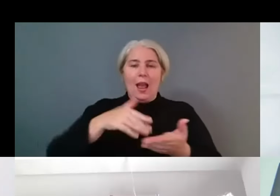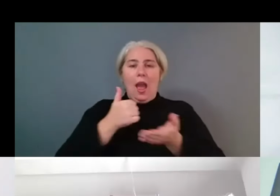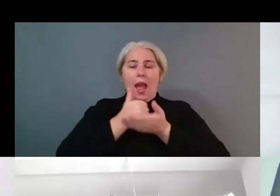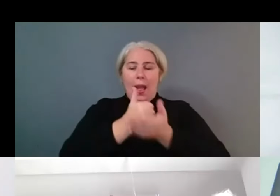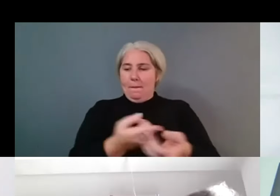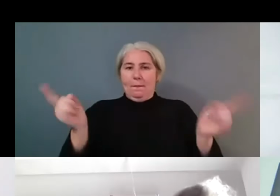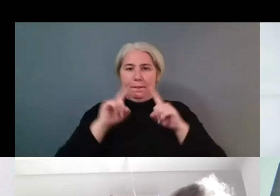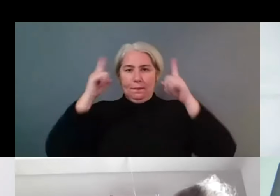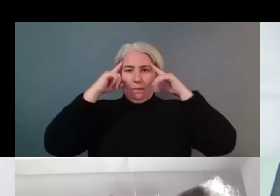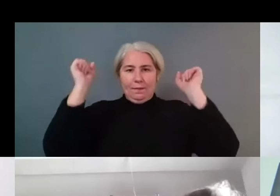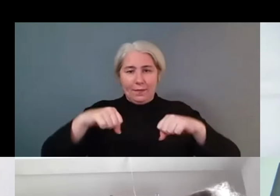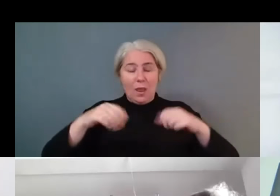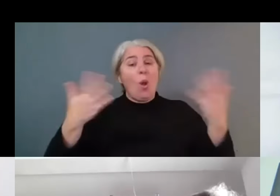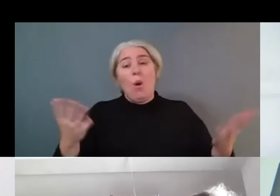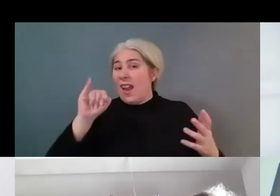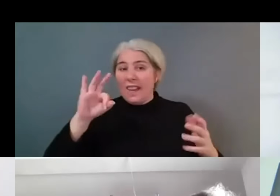by majority vote.